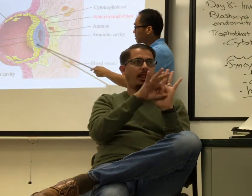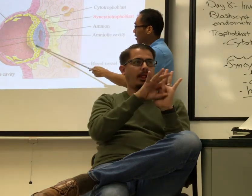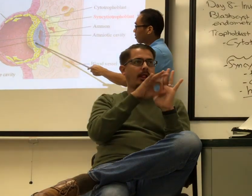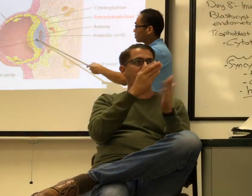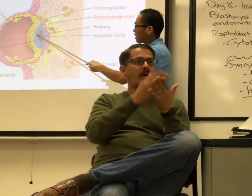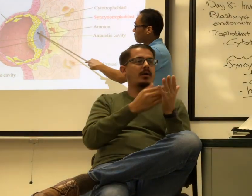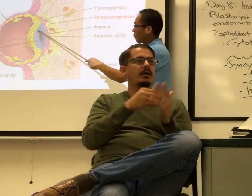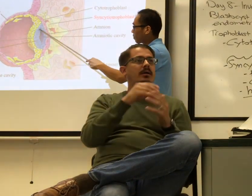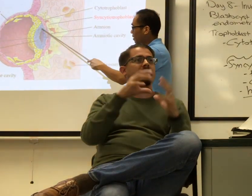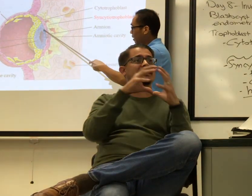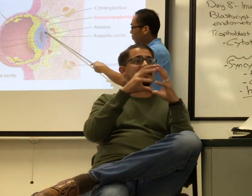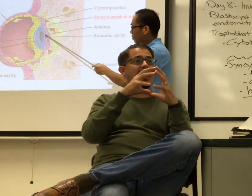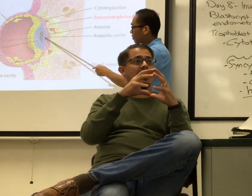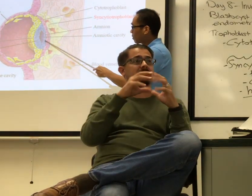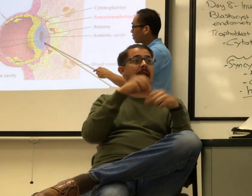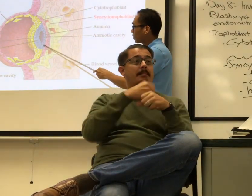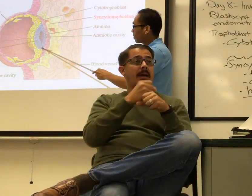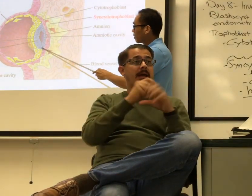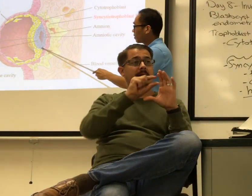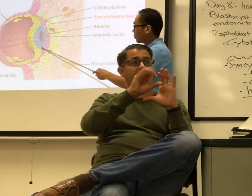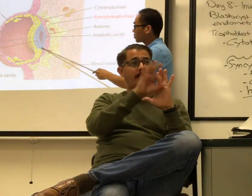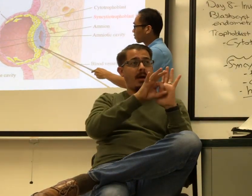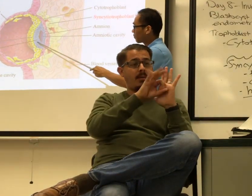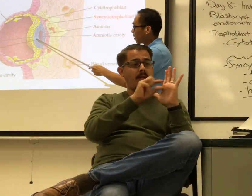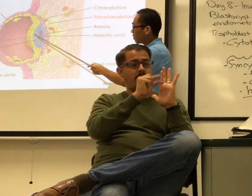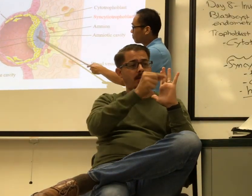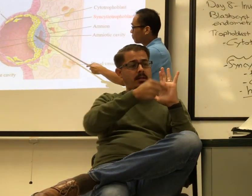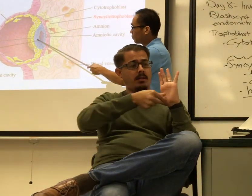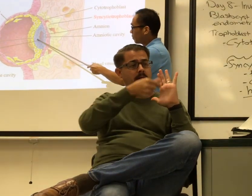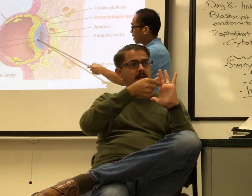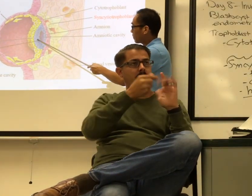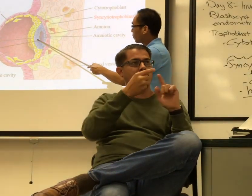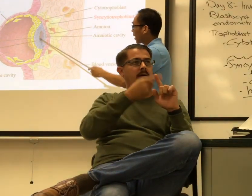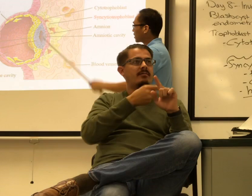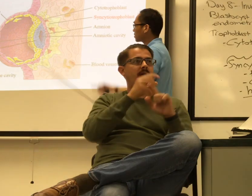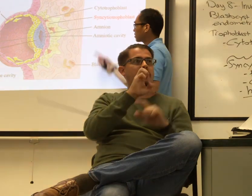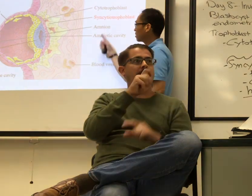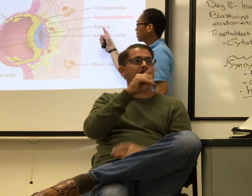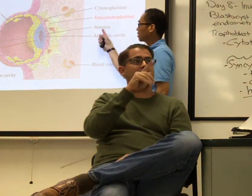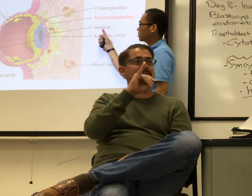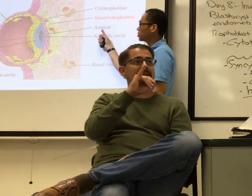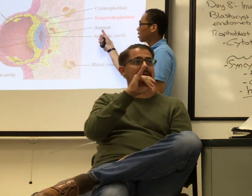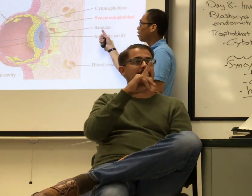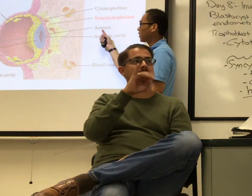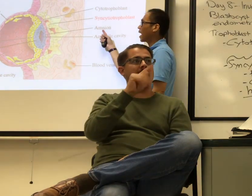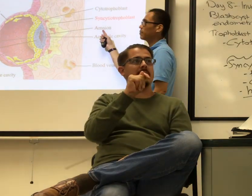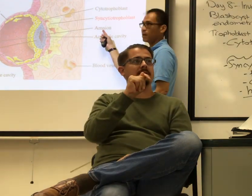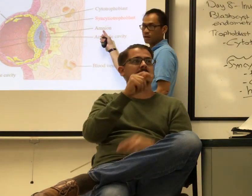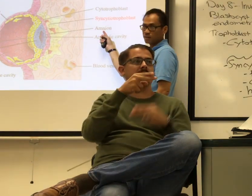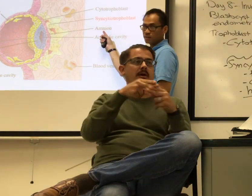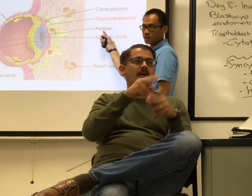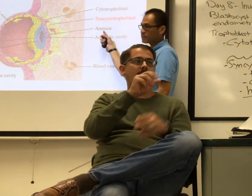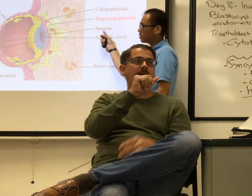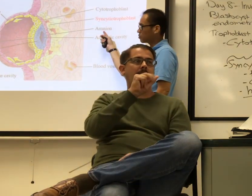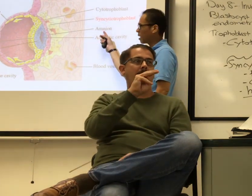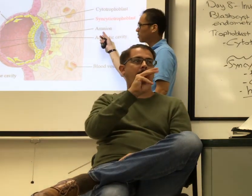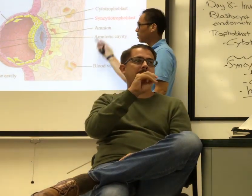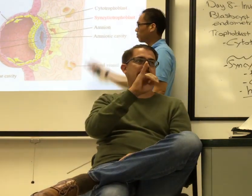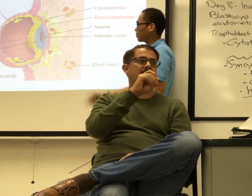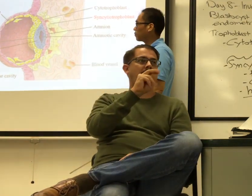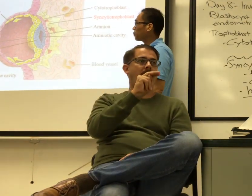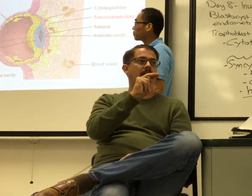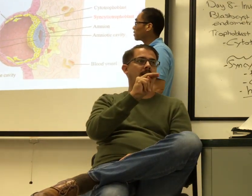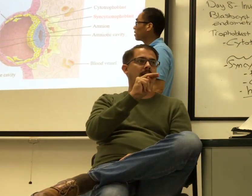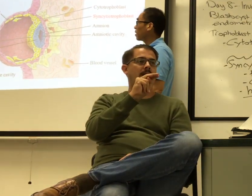But the cells that form the bubble, which are from the epiblast, you just call the amnion, the cells around